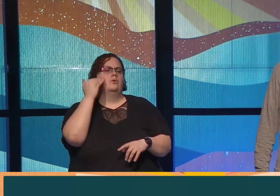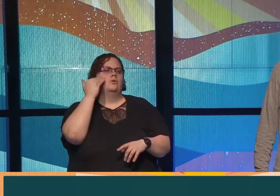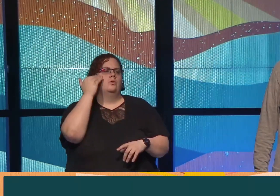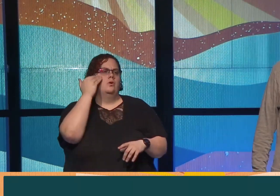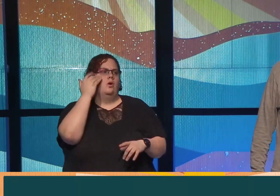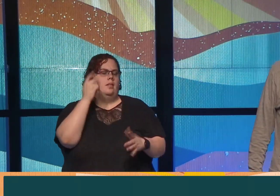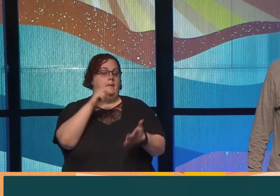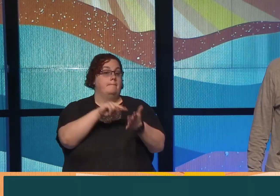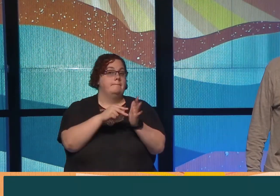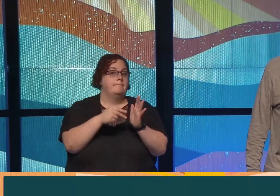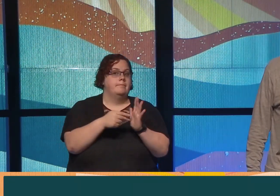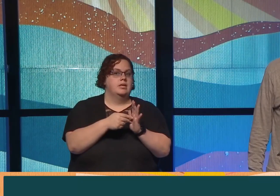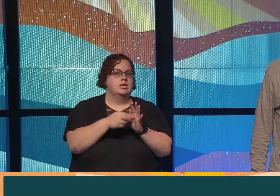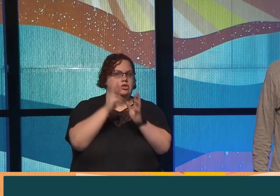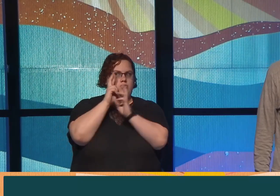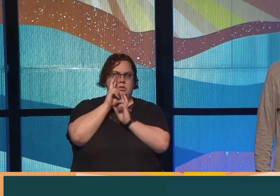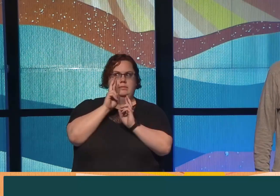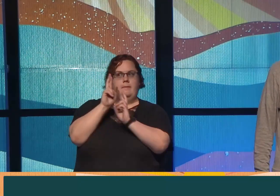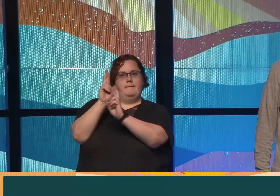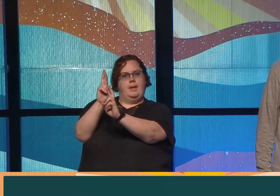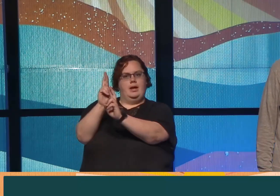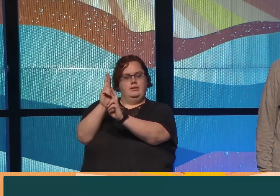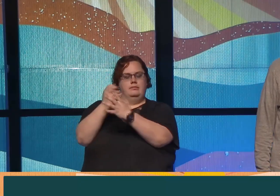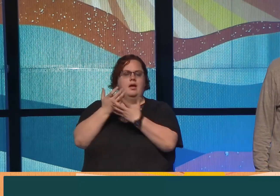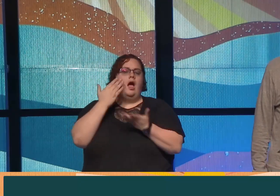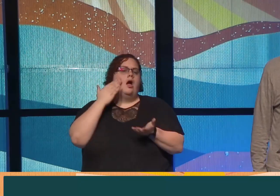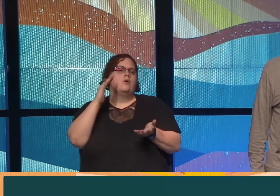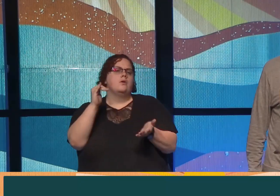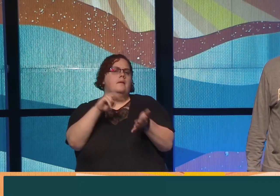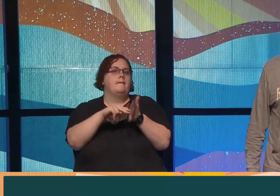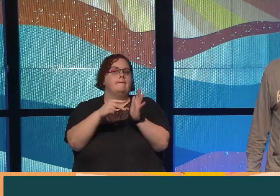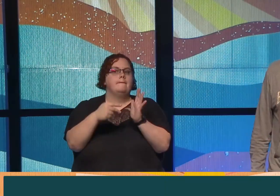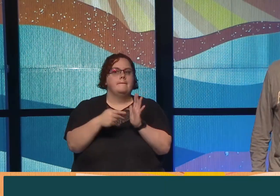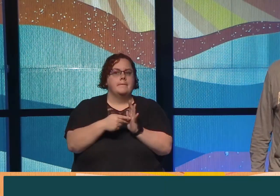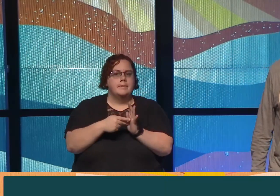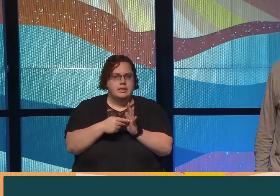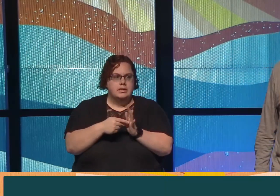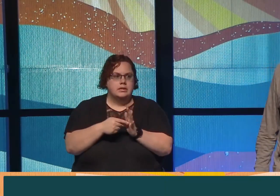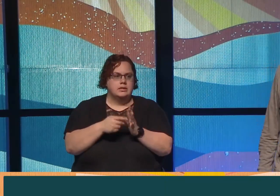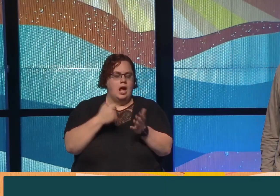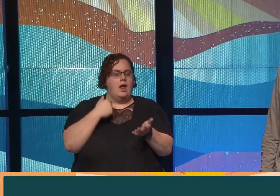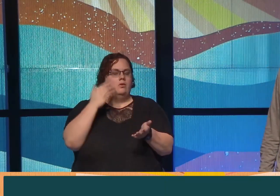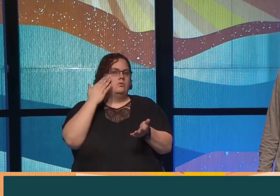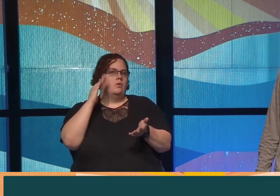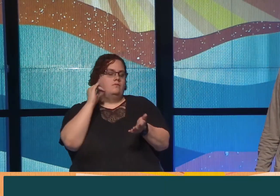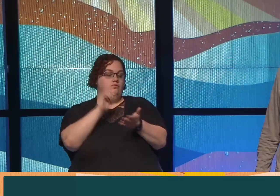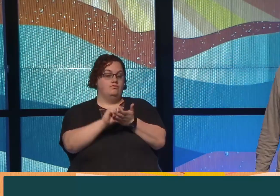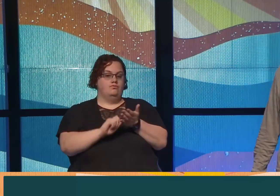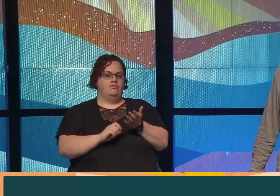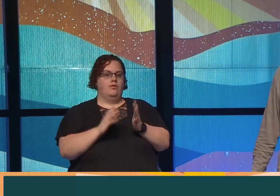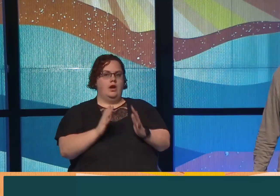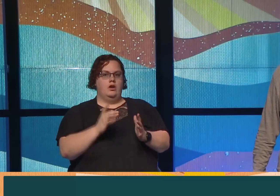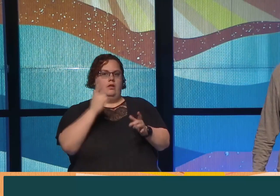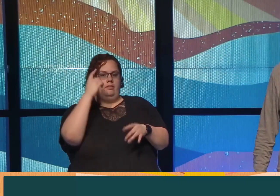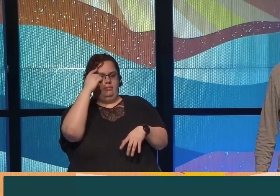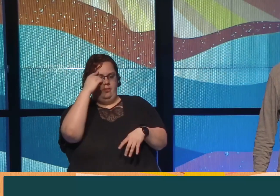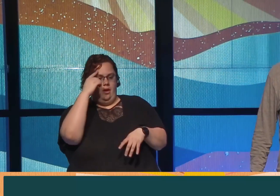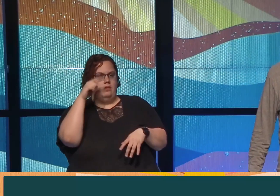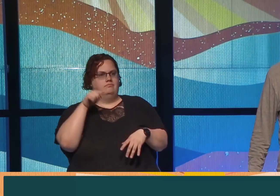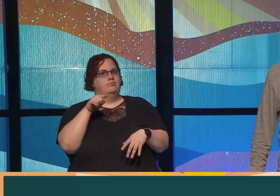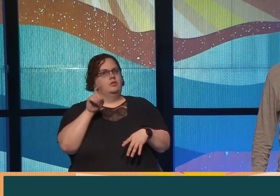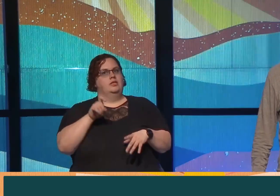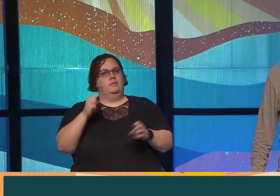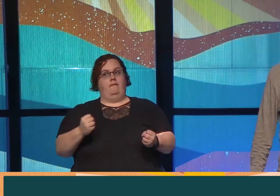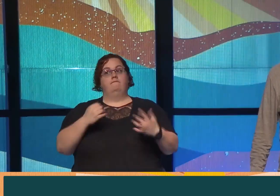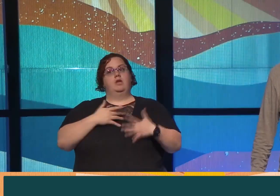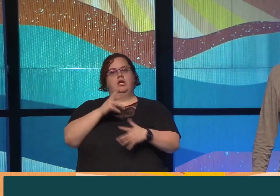well, what that means is respect. Like, I don't know if that's what that means. I don't know if the writer actually thought that, no, you need to be afraid of Hashem